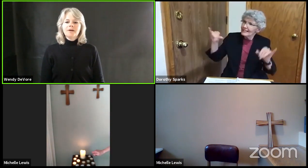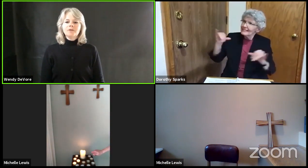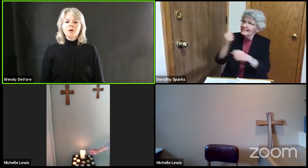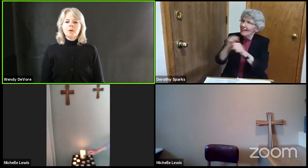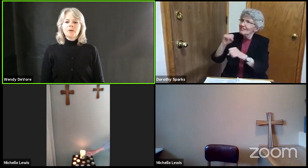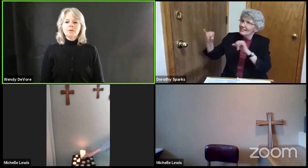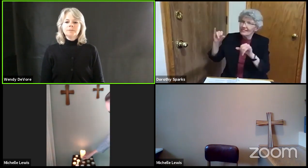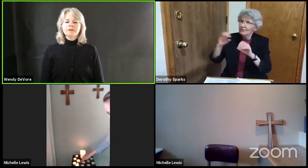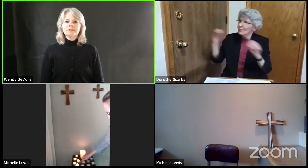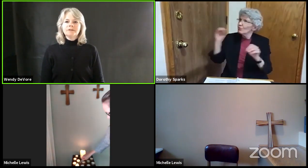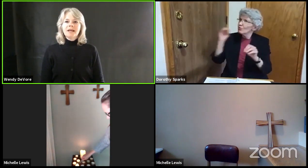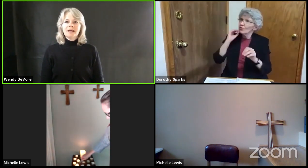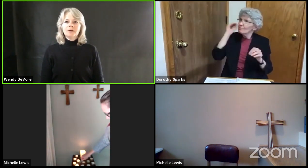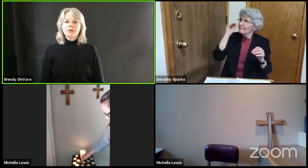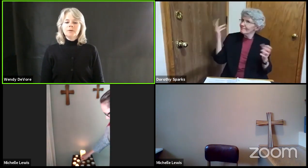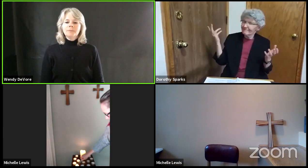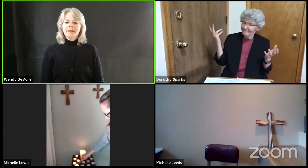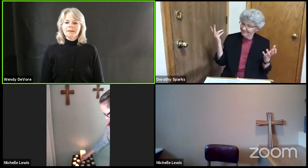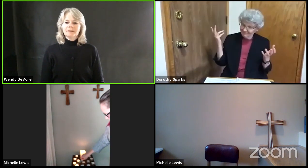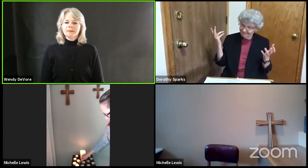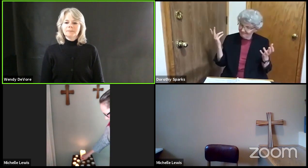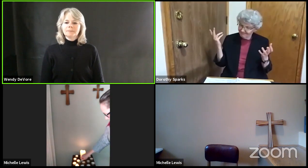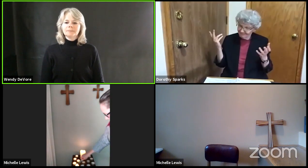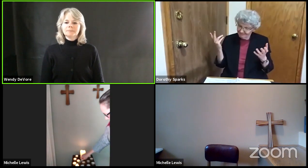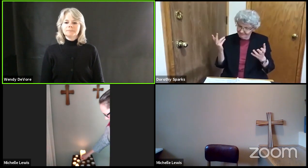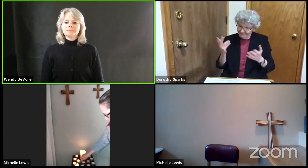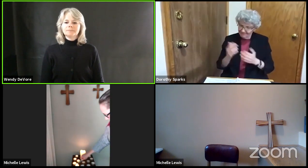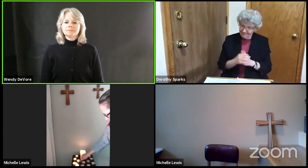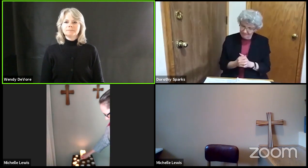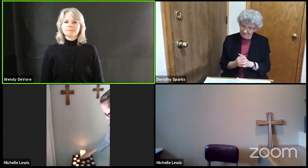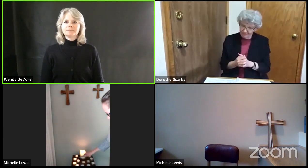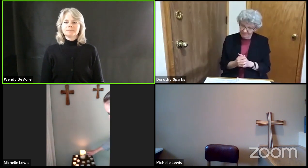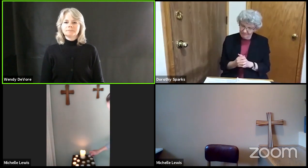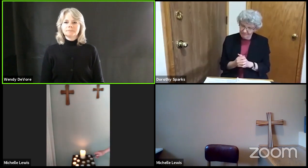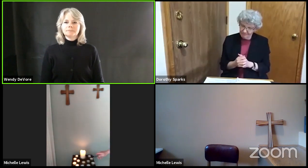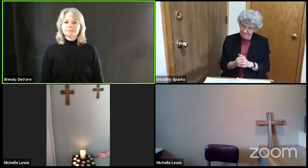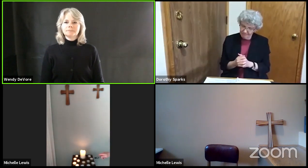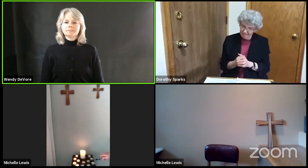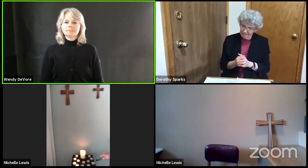people who have no home to stay at home in,